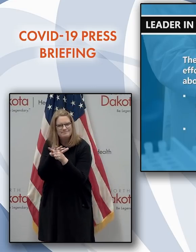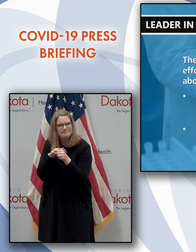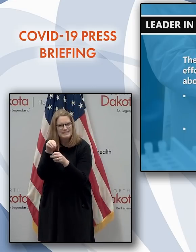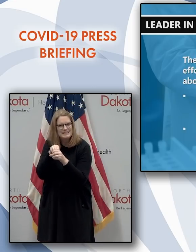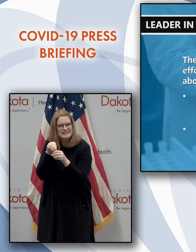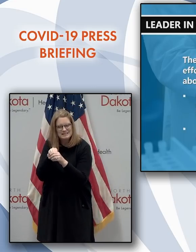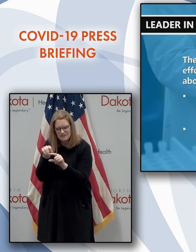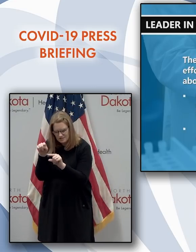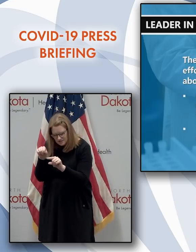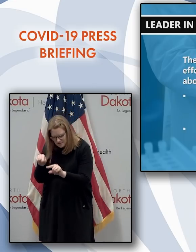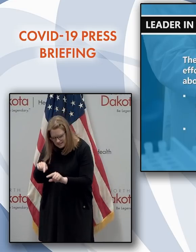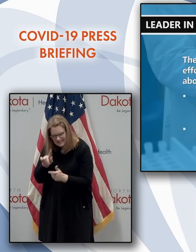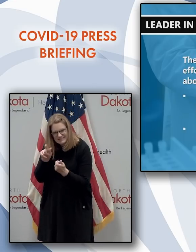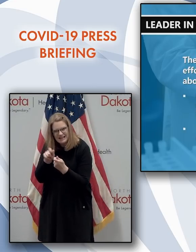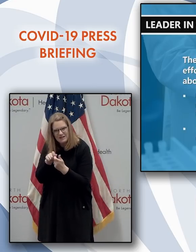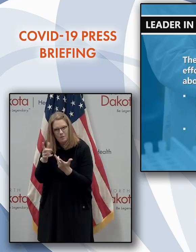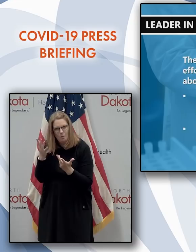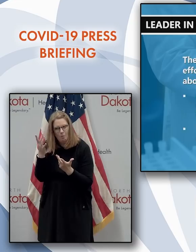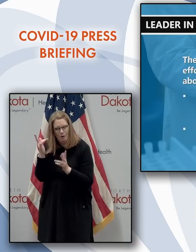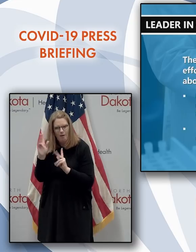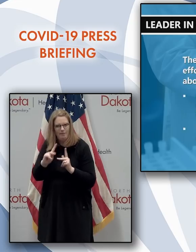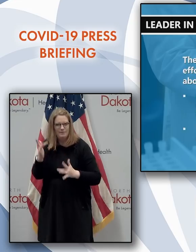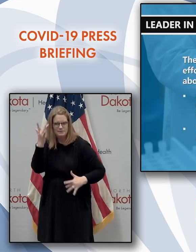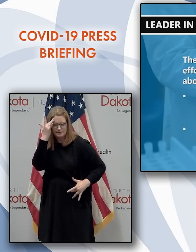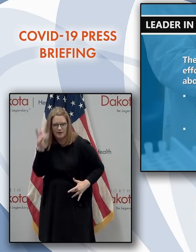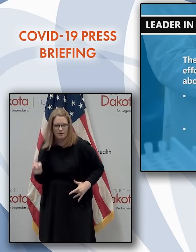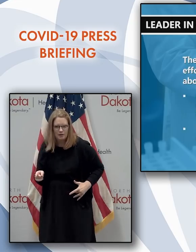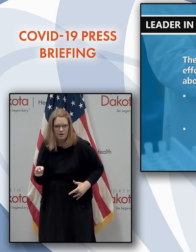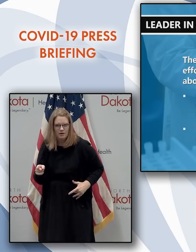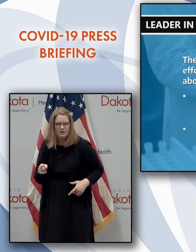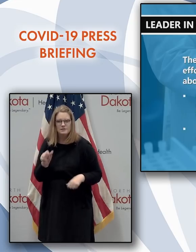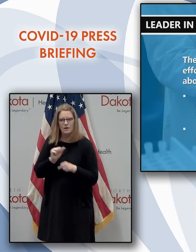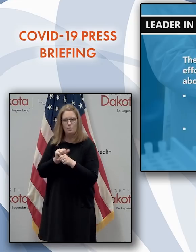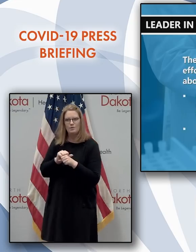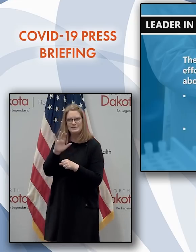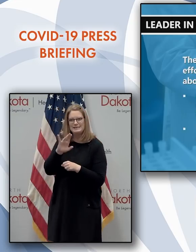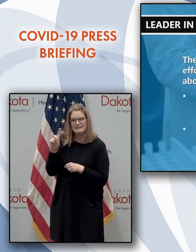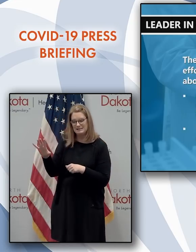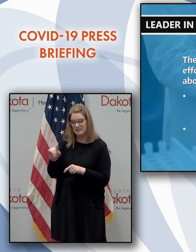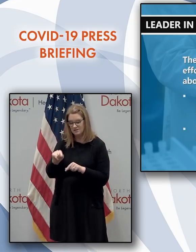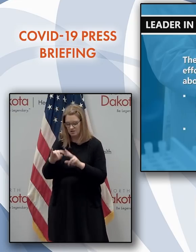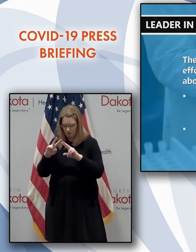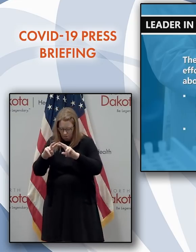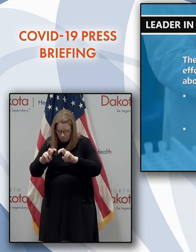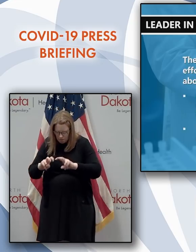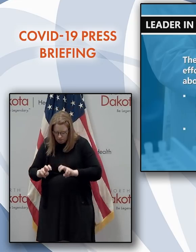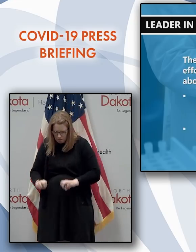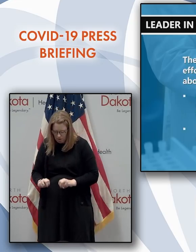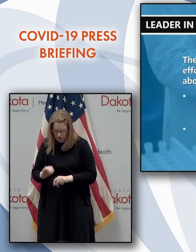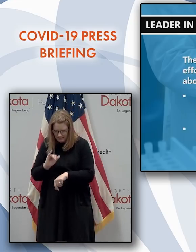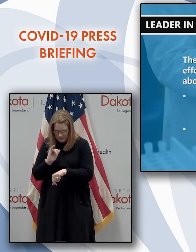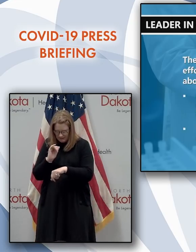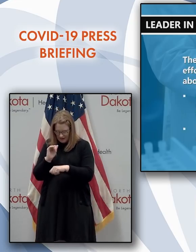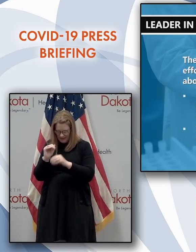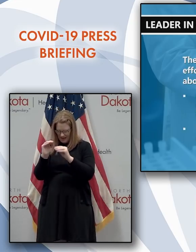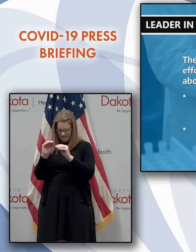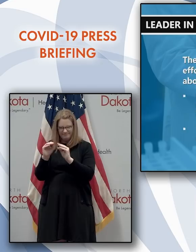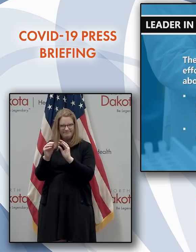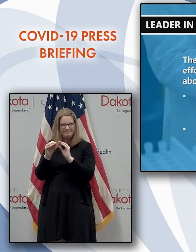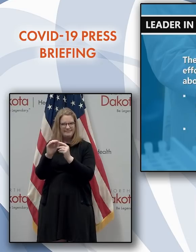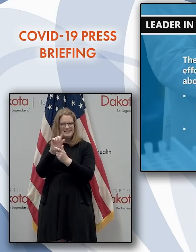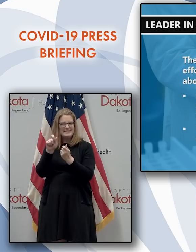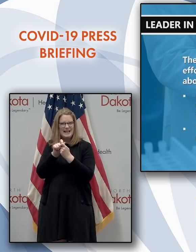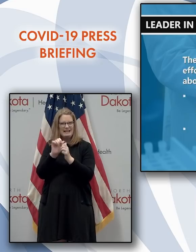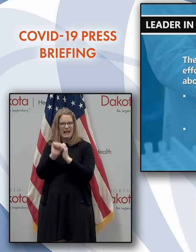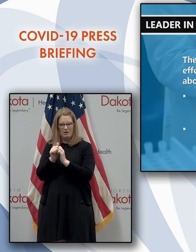people sick. And the state lab is part of this collaboration with CDC to upload this genome sequence information into the National